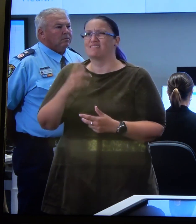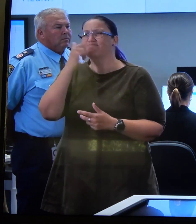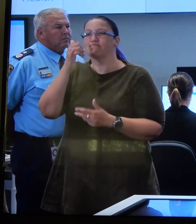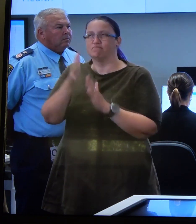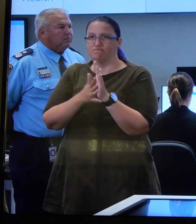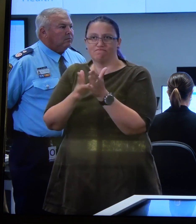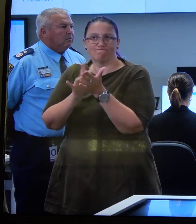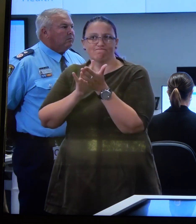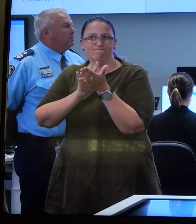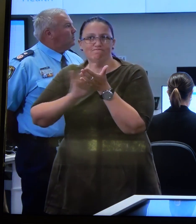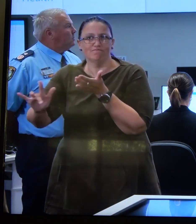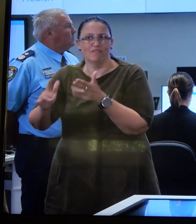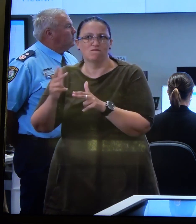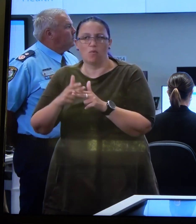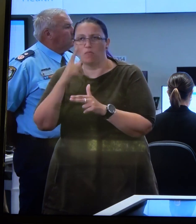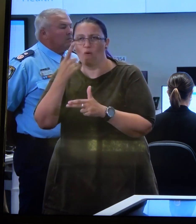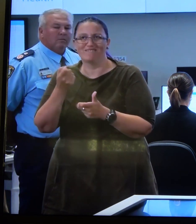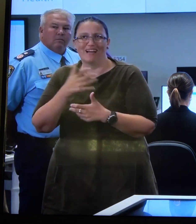Ventolin.